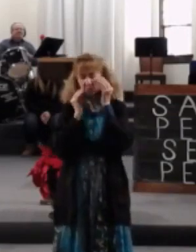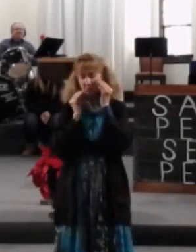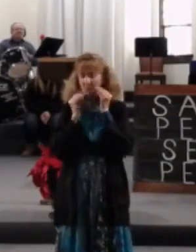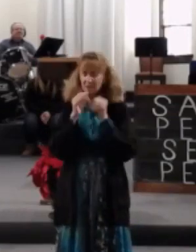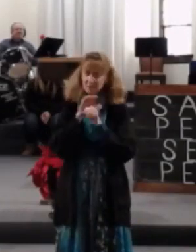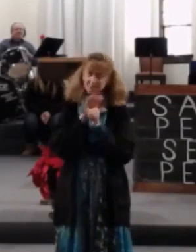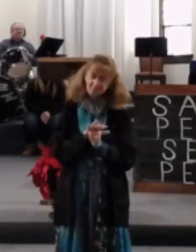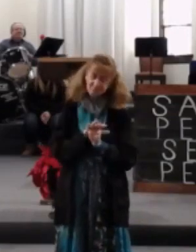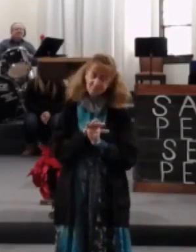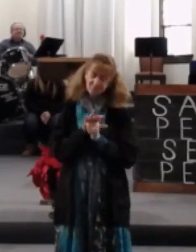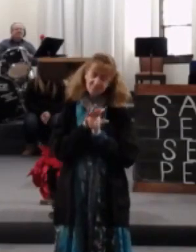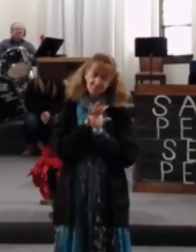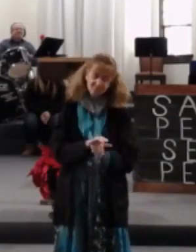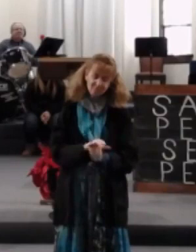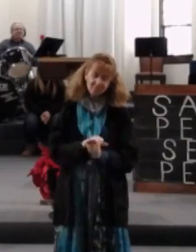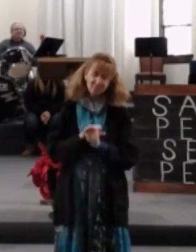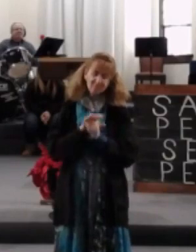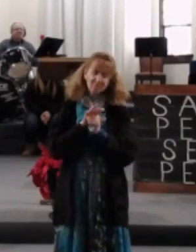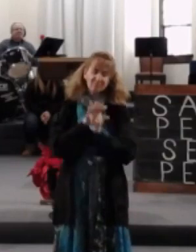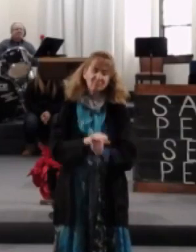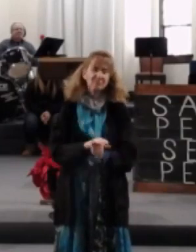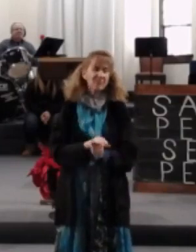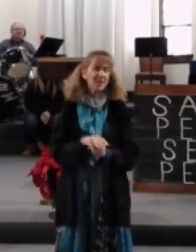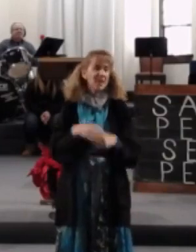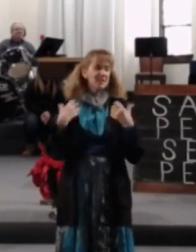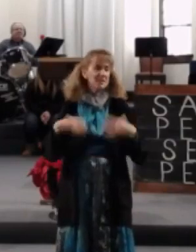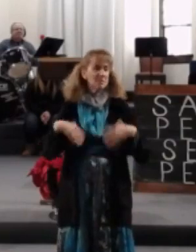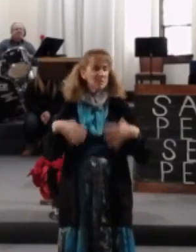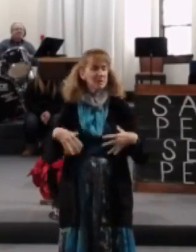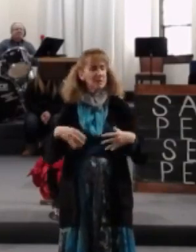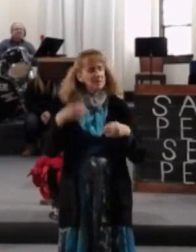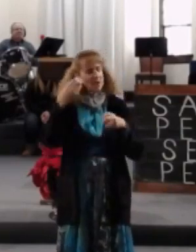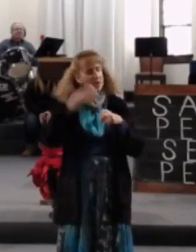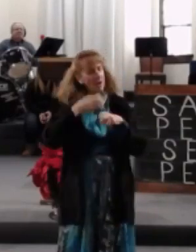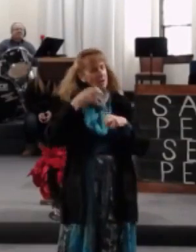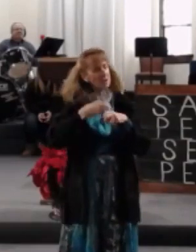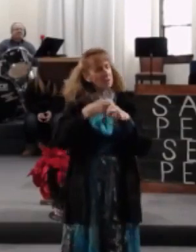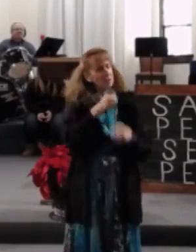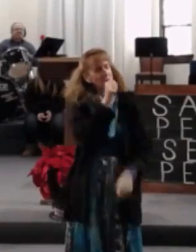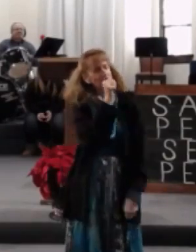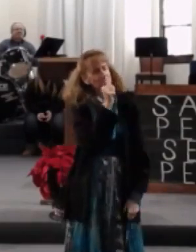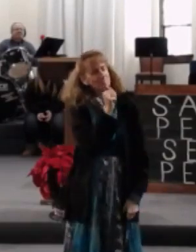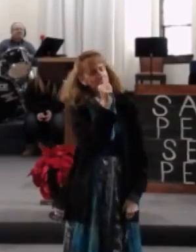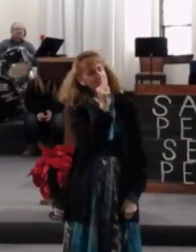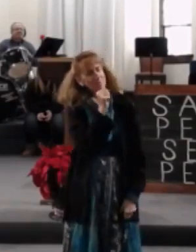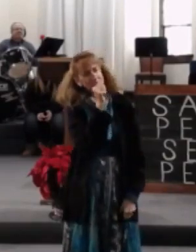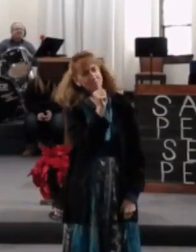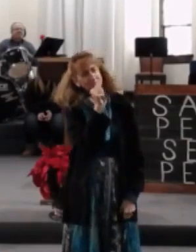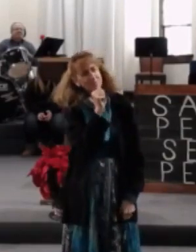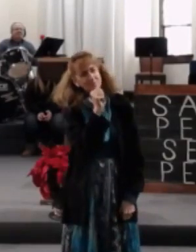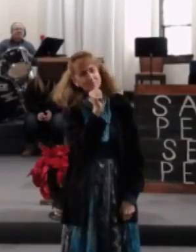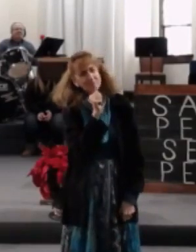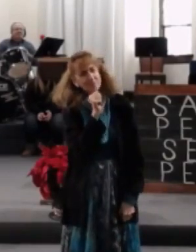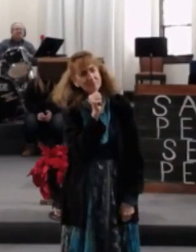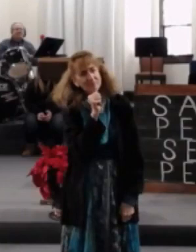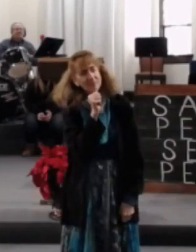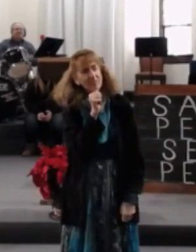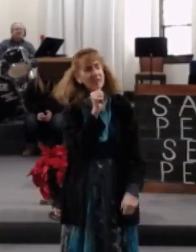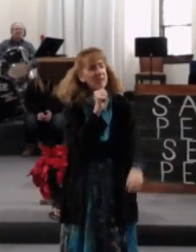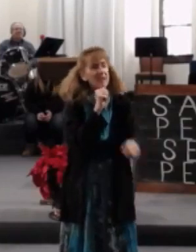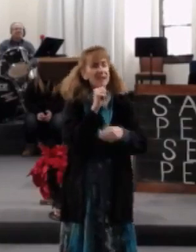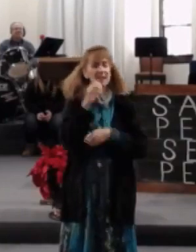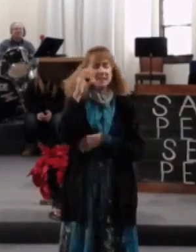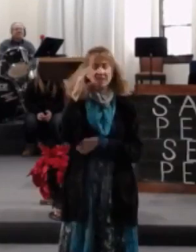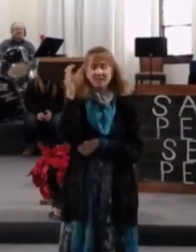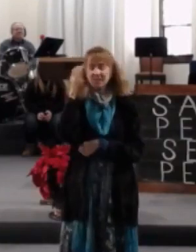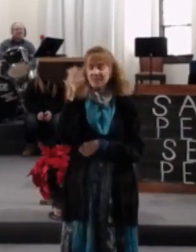and it just gets away from you sometimes. And I was ready just to head back to California.